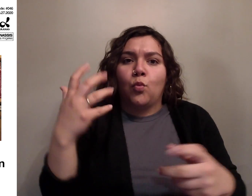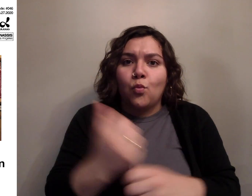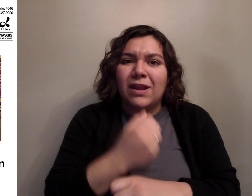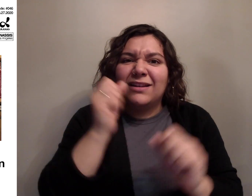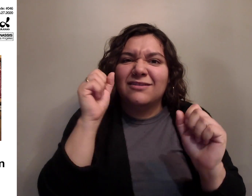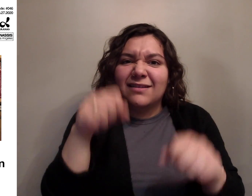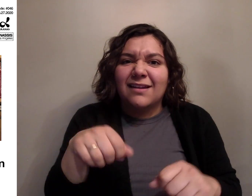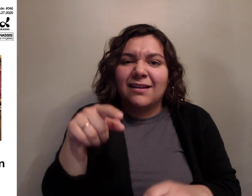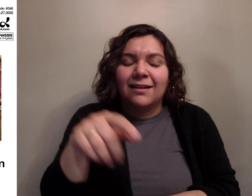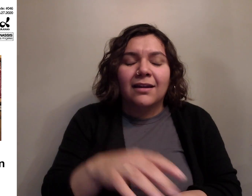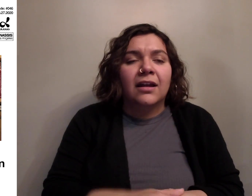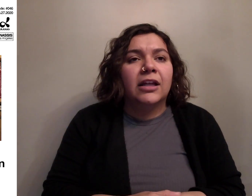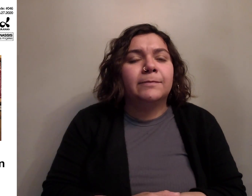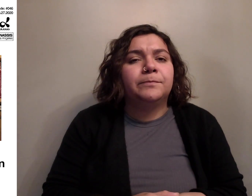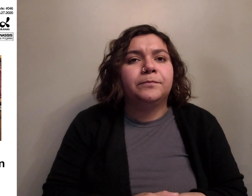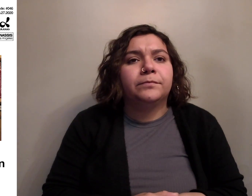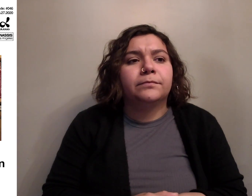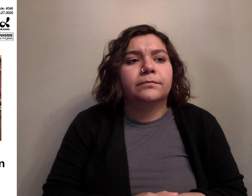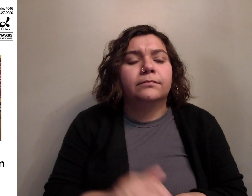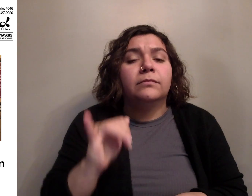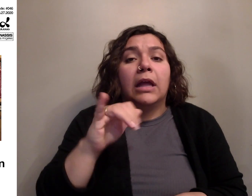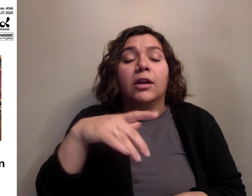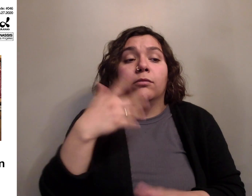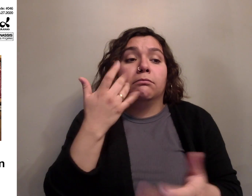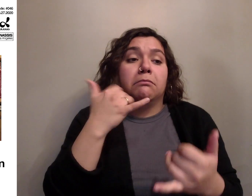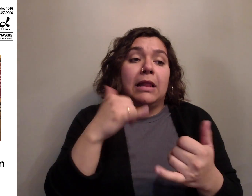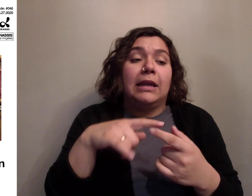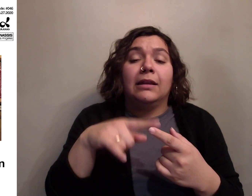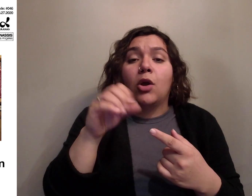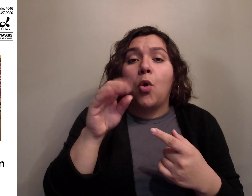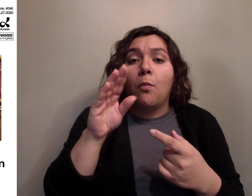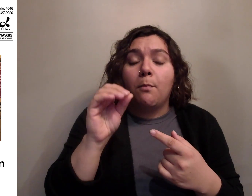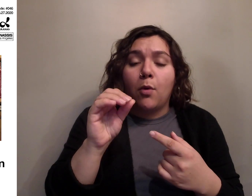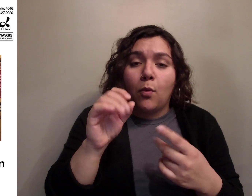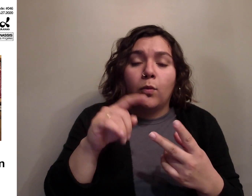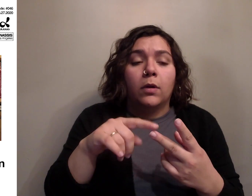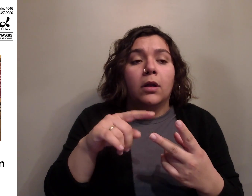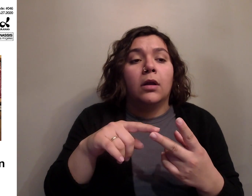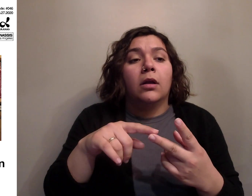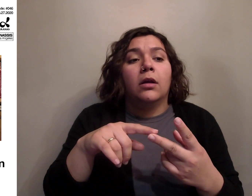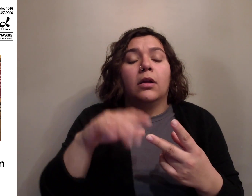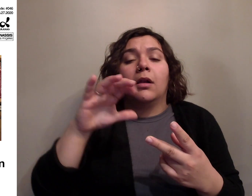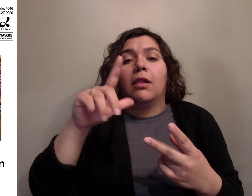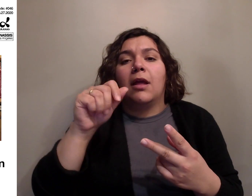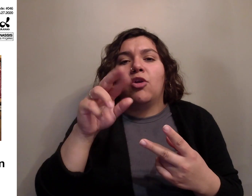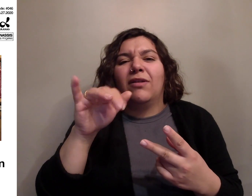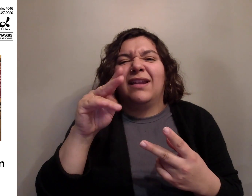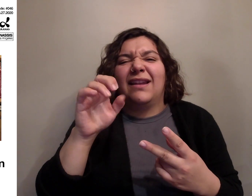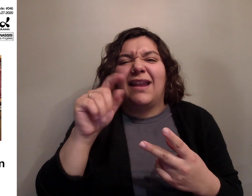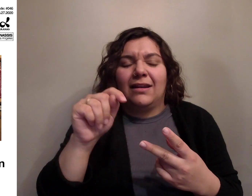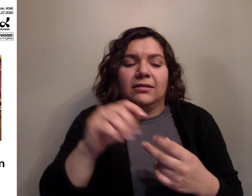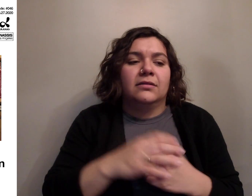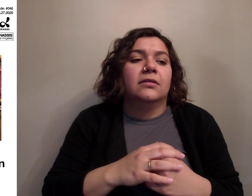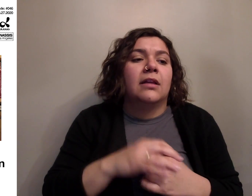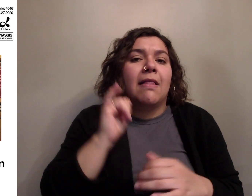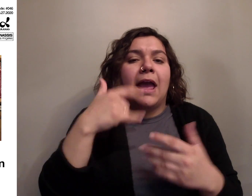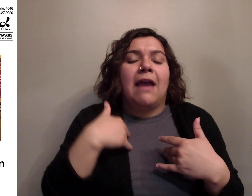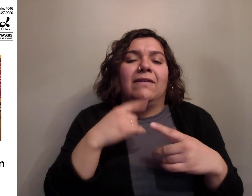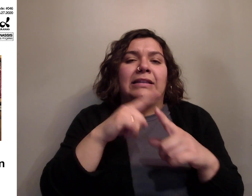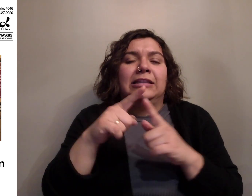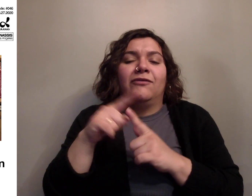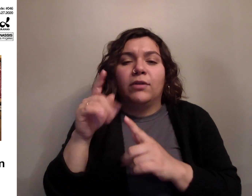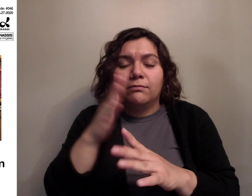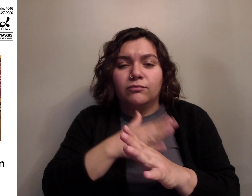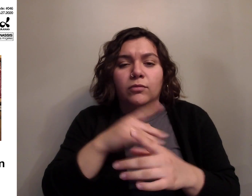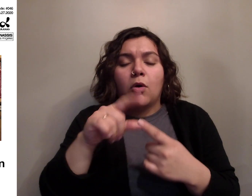sort of career that you can win as an oboist, as a clarinetist, as playing any instruments to